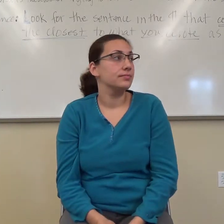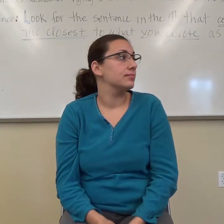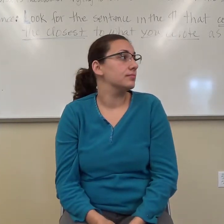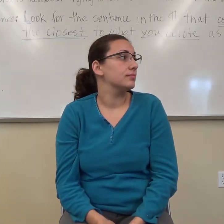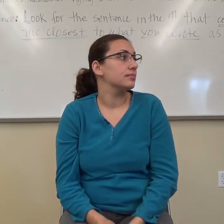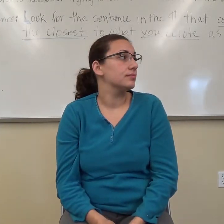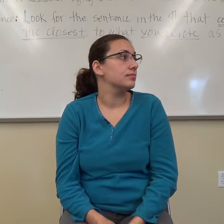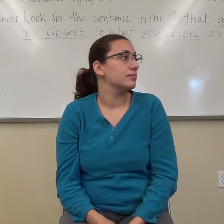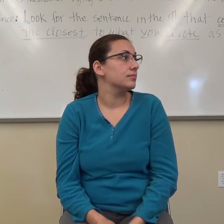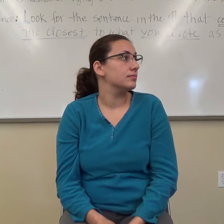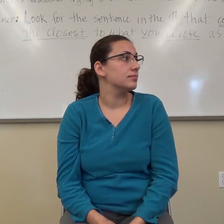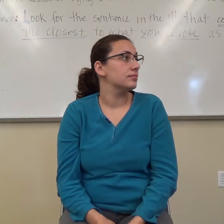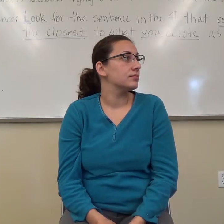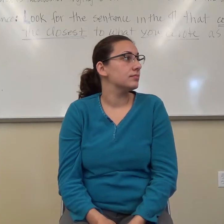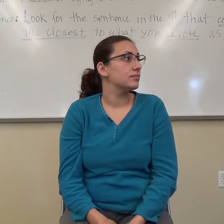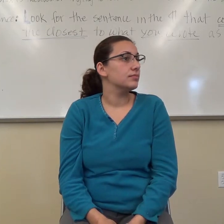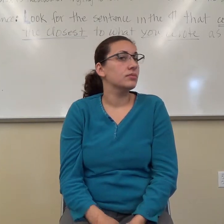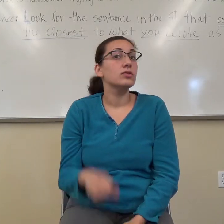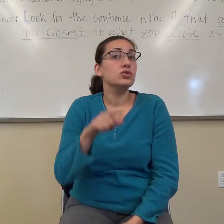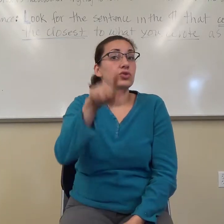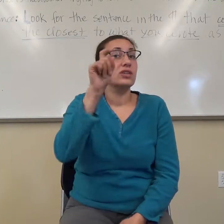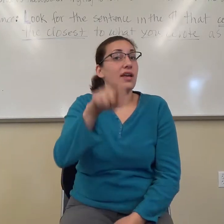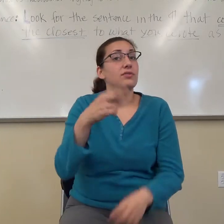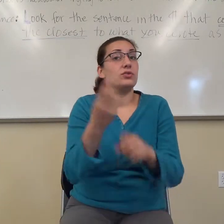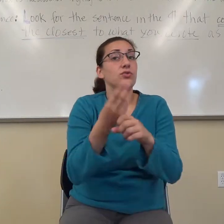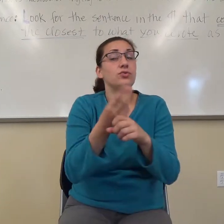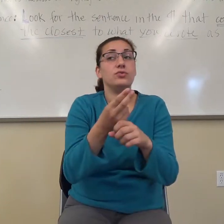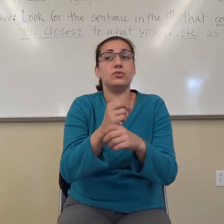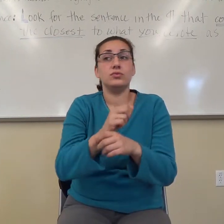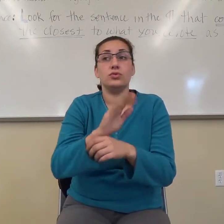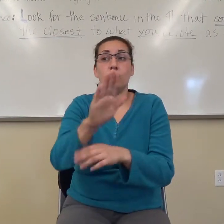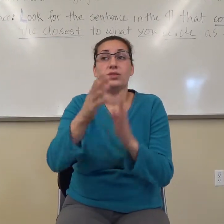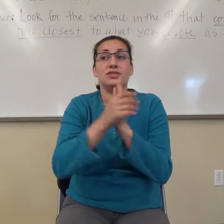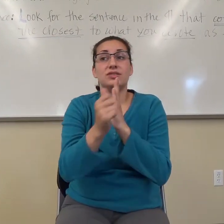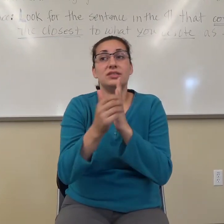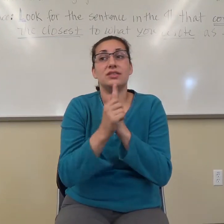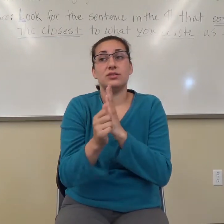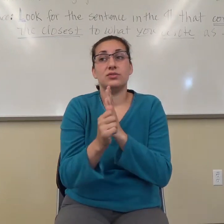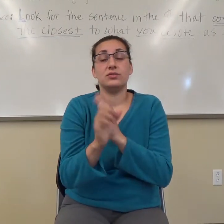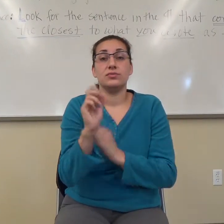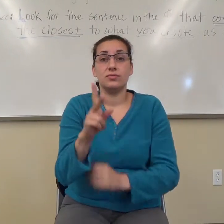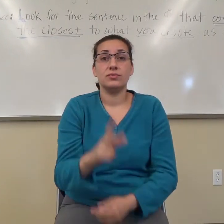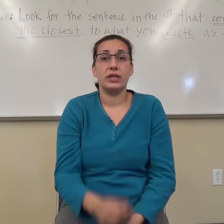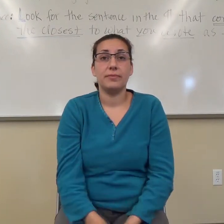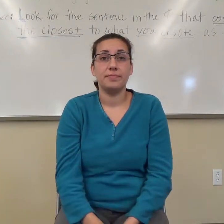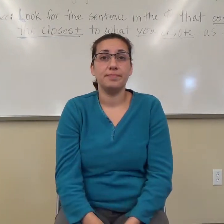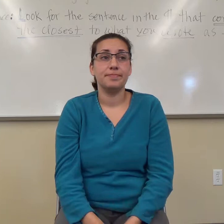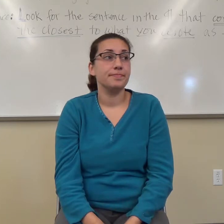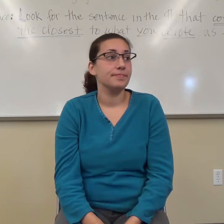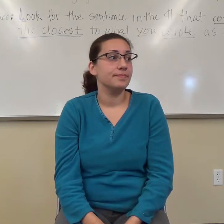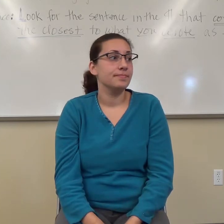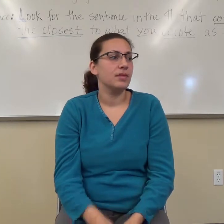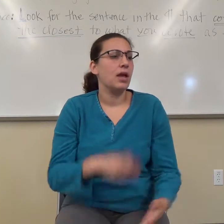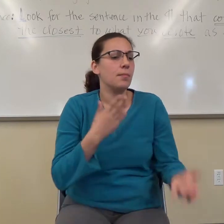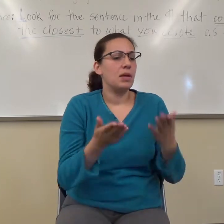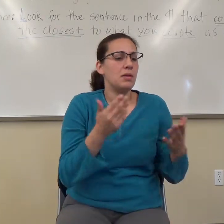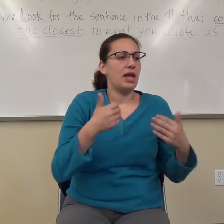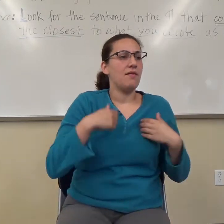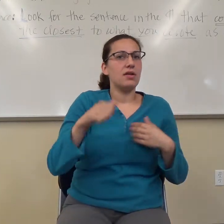put all of your skills to work here. I may have an extra one there. Okay, so